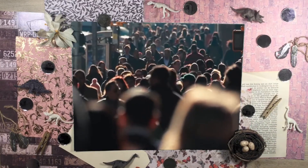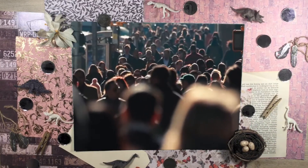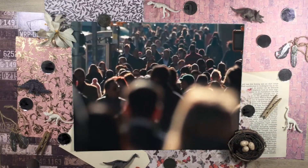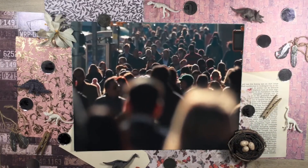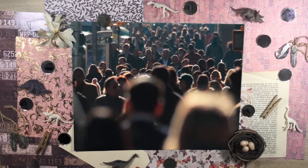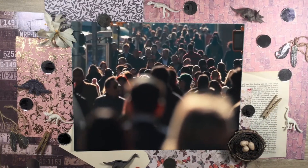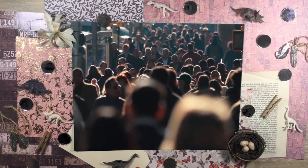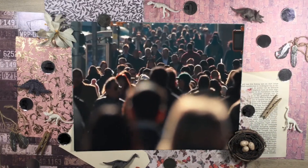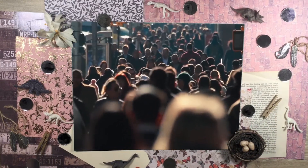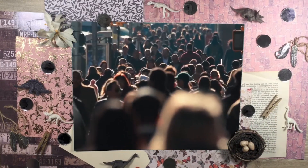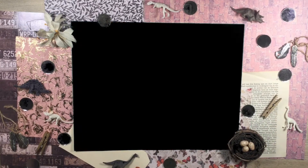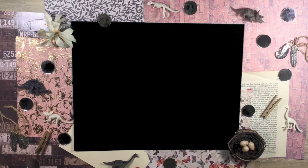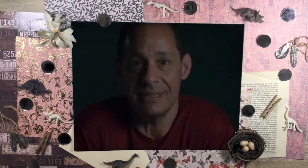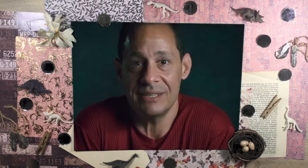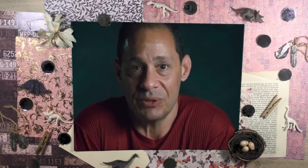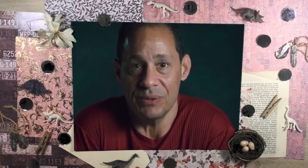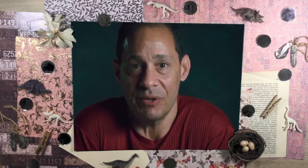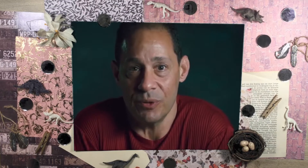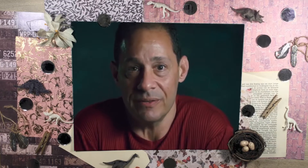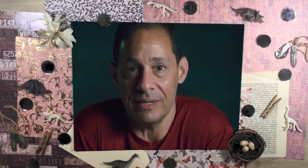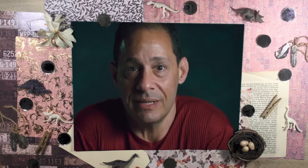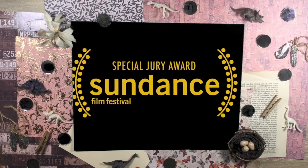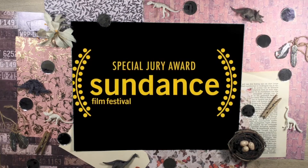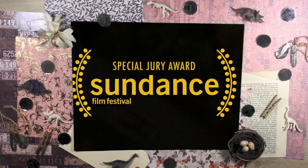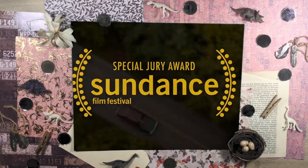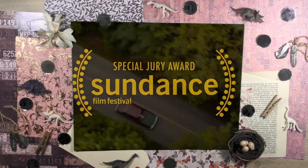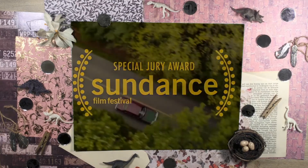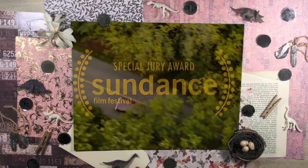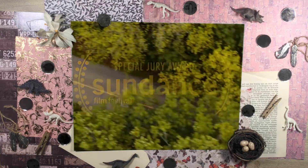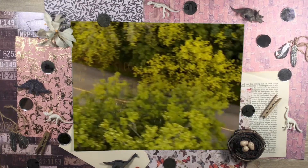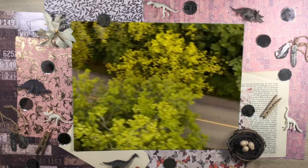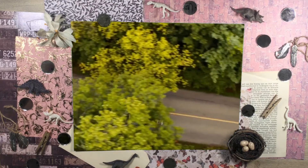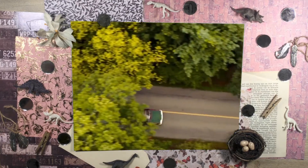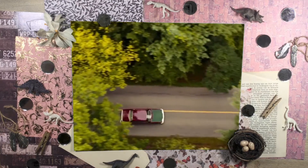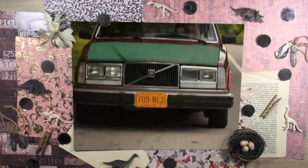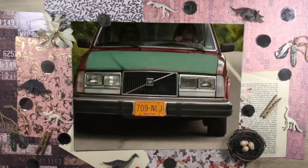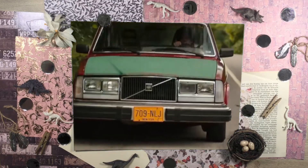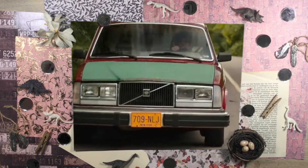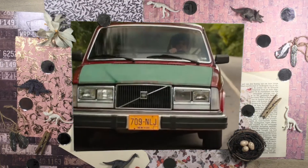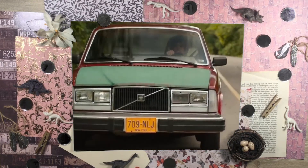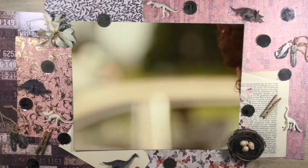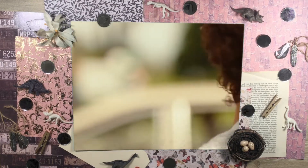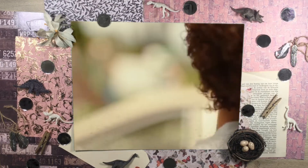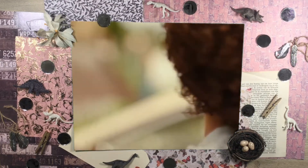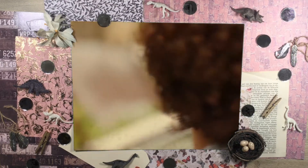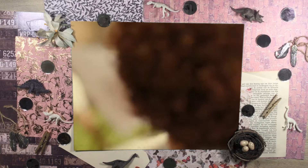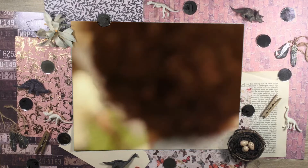if someone else were telling it, but it's true, every word of it. It started when I went to college. It was the first